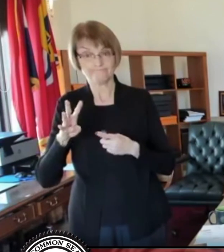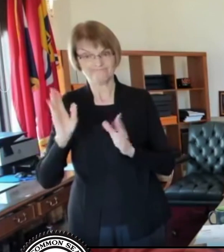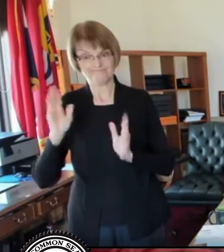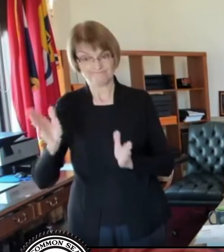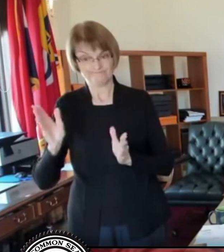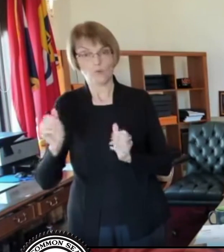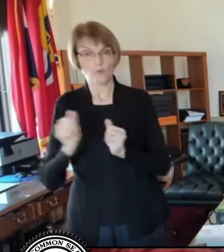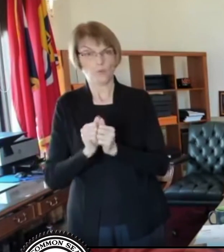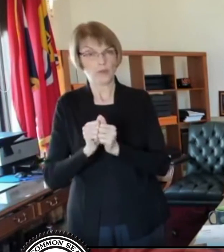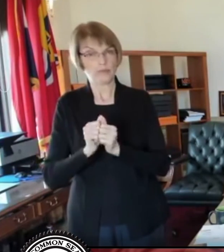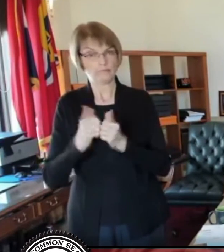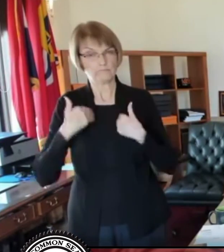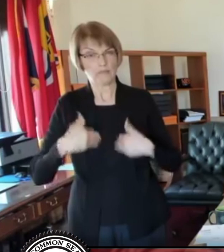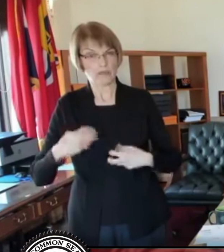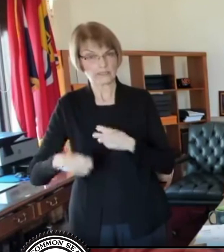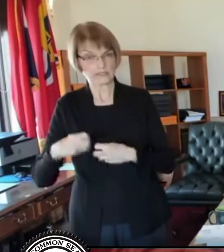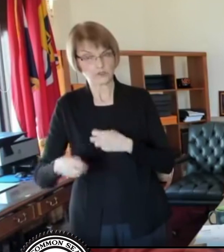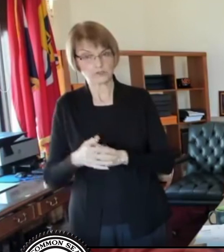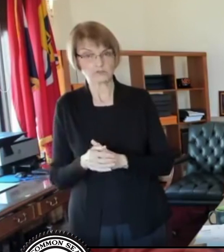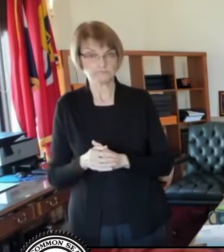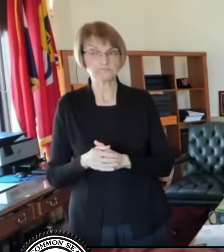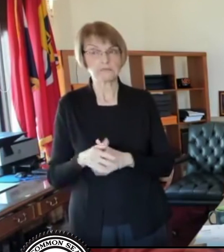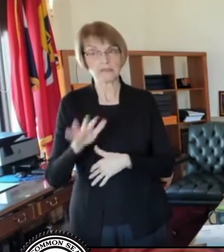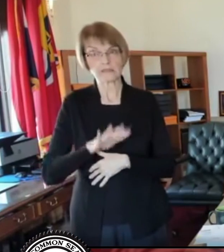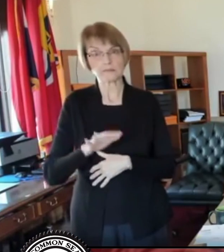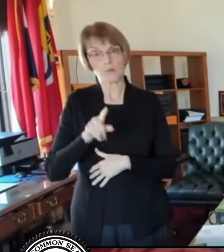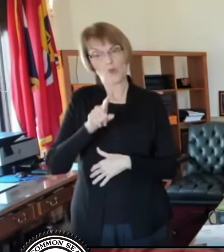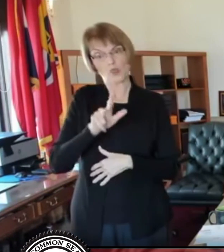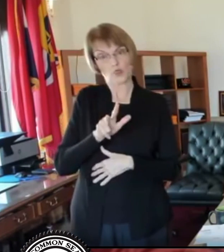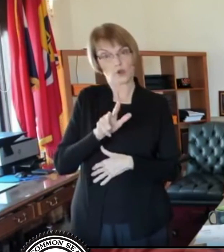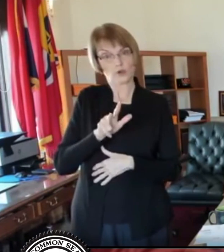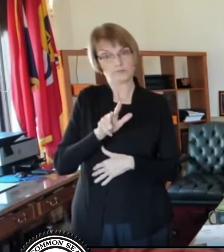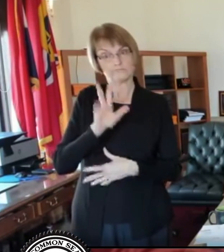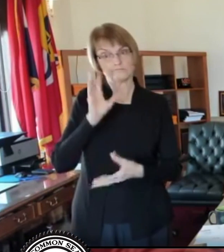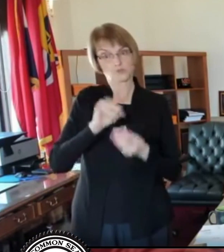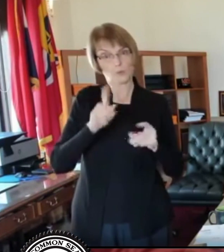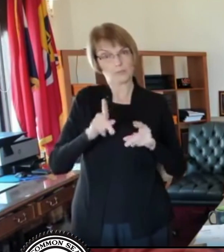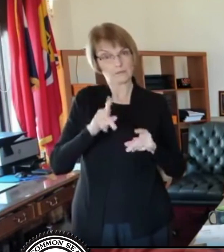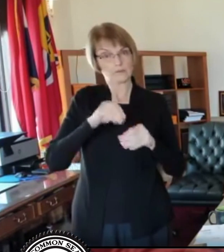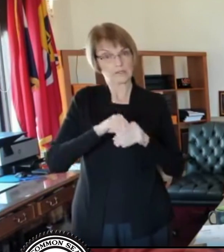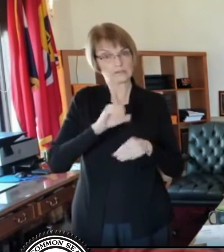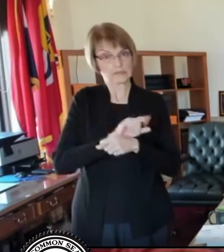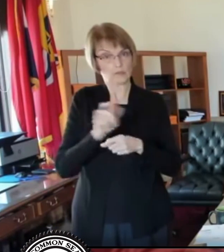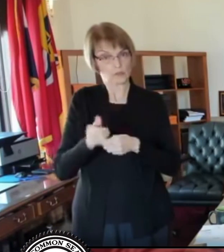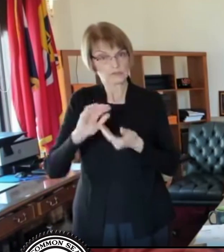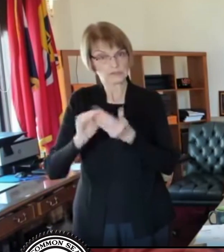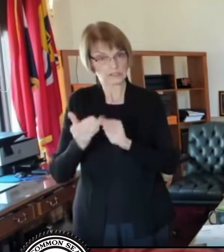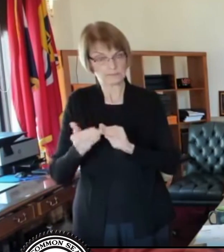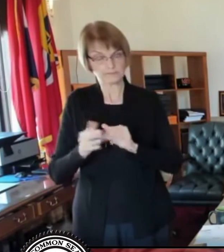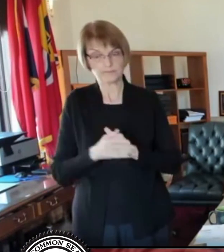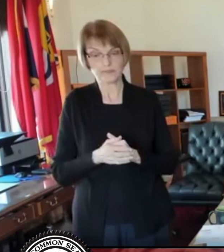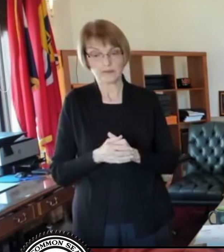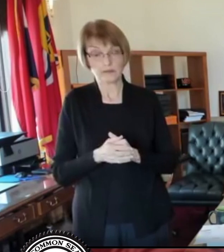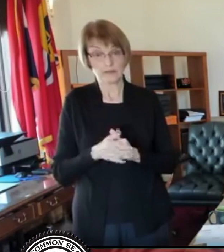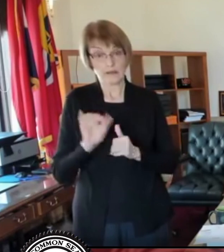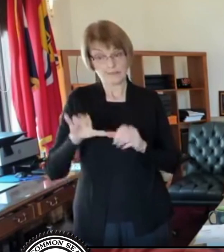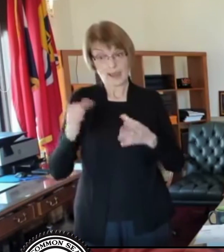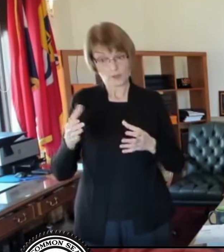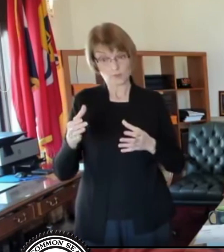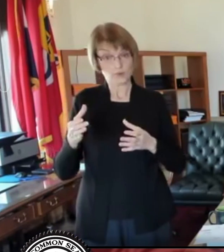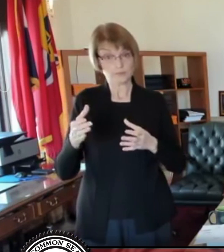conditions. So that's about a third, a little more than a third of our population. Of those people,